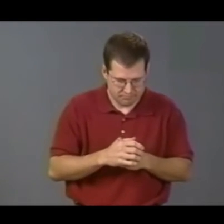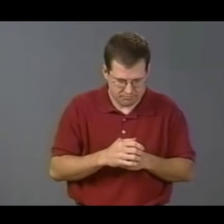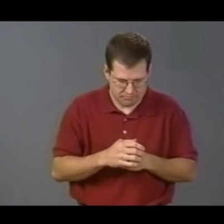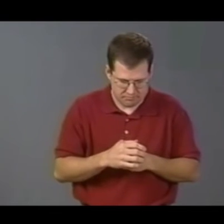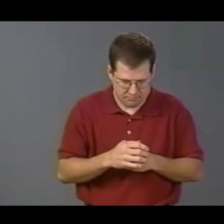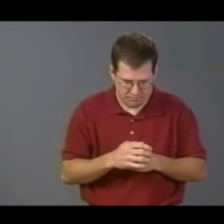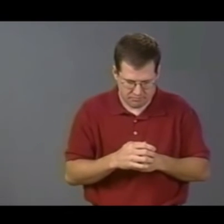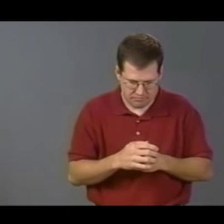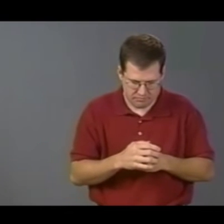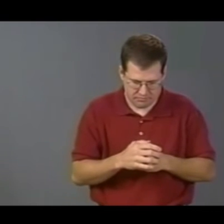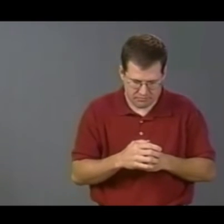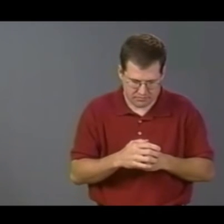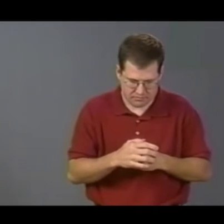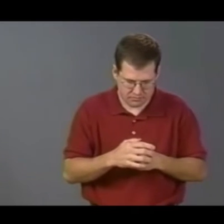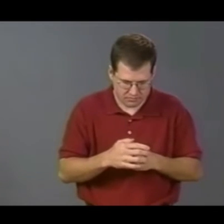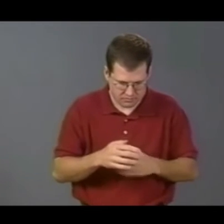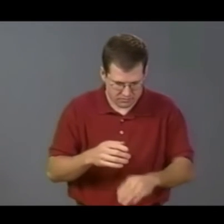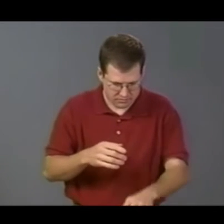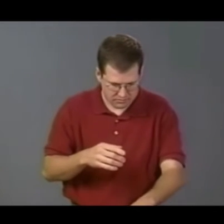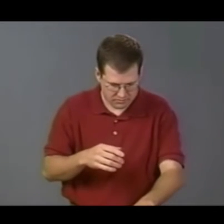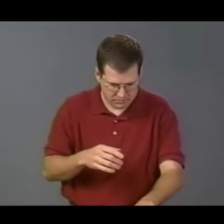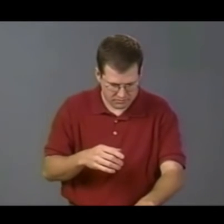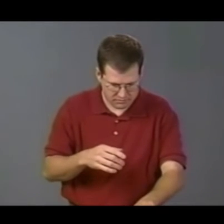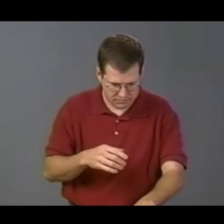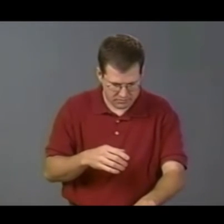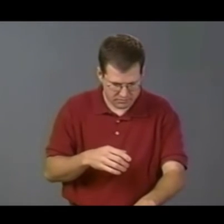for a distraction. You should just focus on dinner.